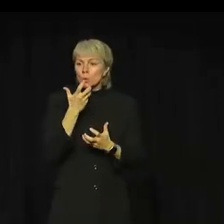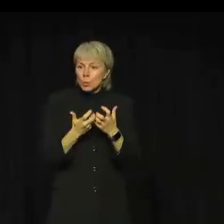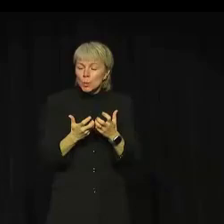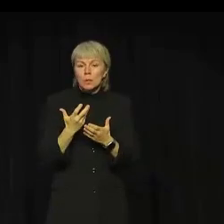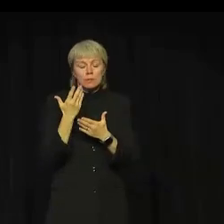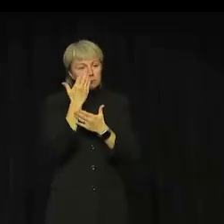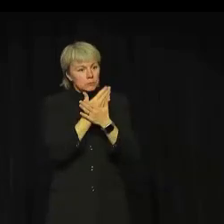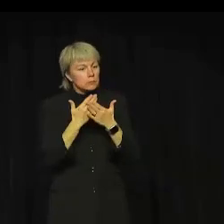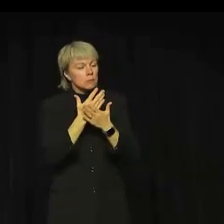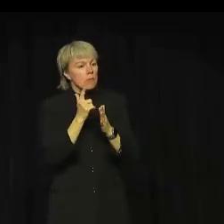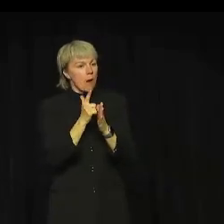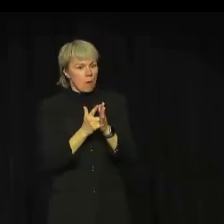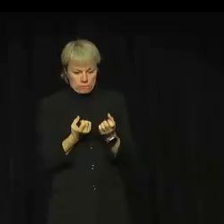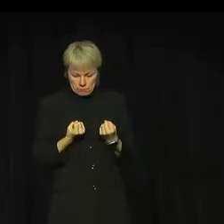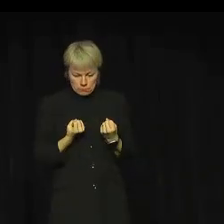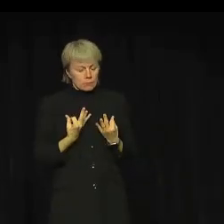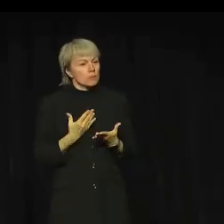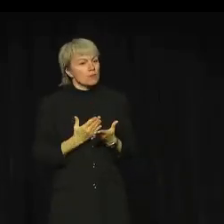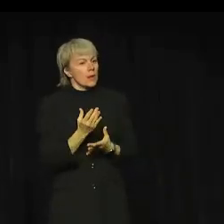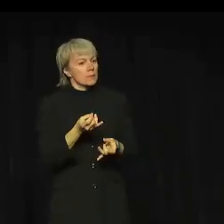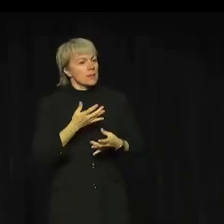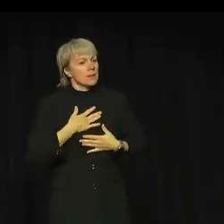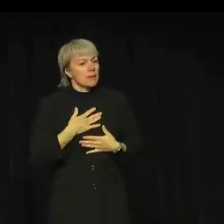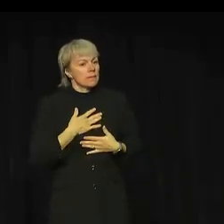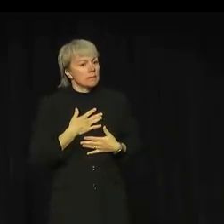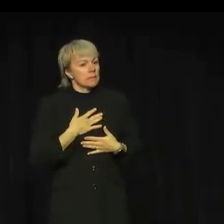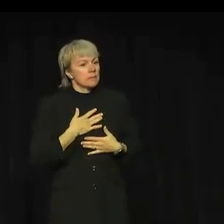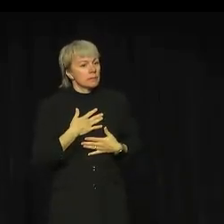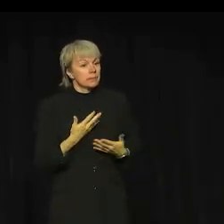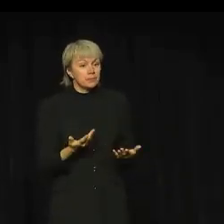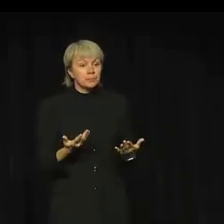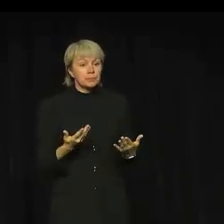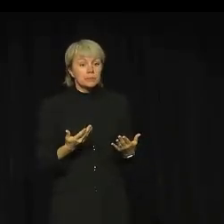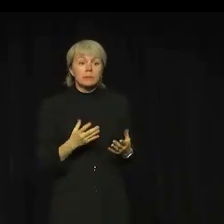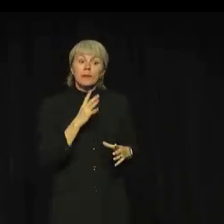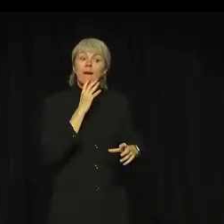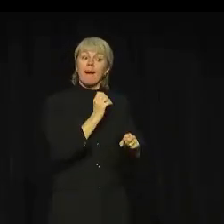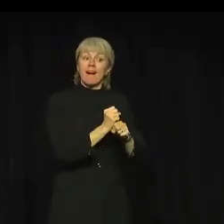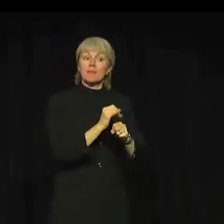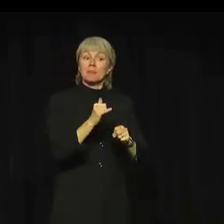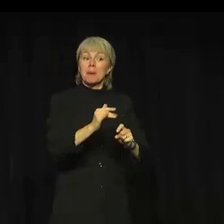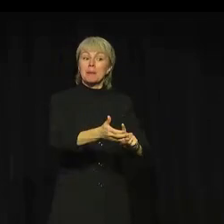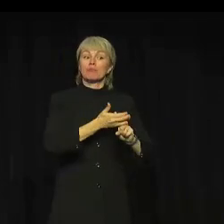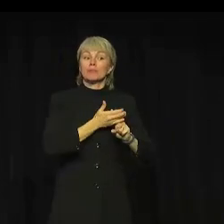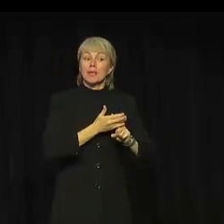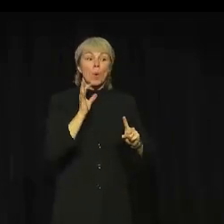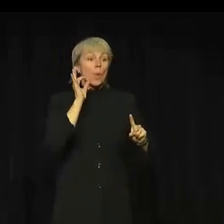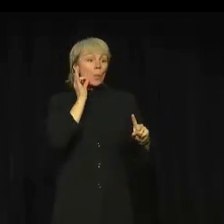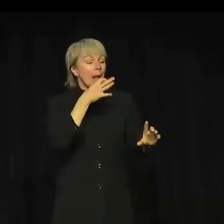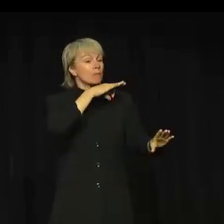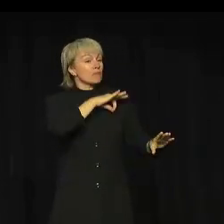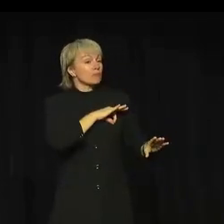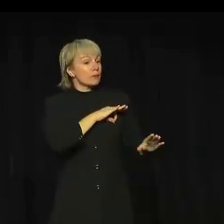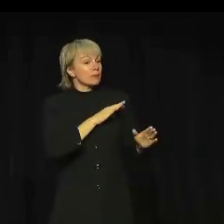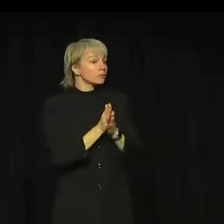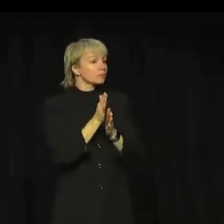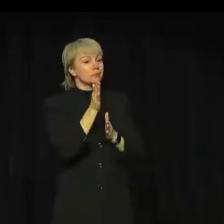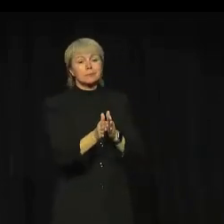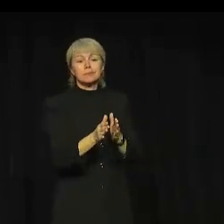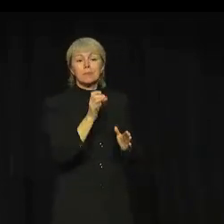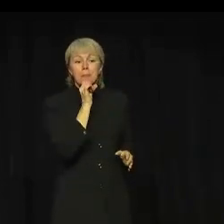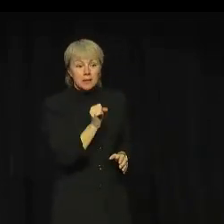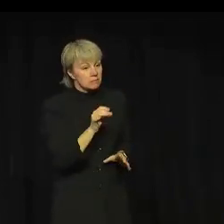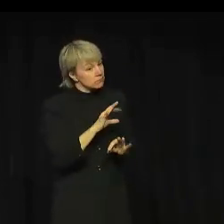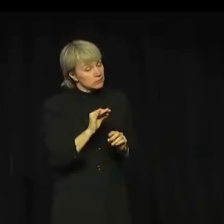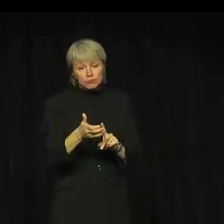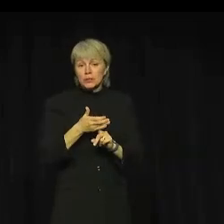any rights at all. Representative and responsible government may have protected white privileged men, but the reality was then that it did not protect